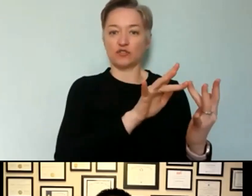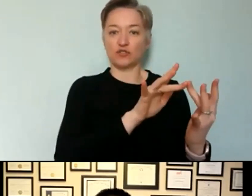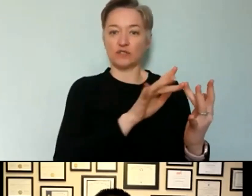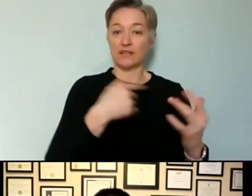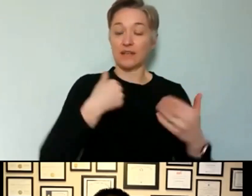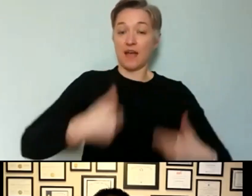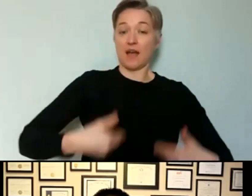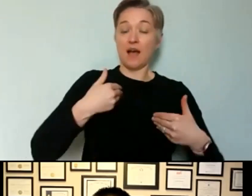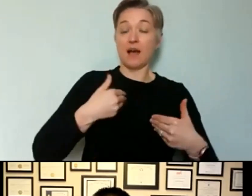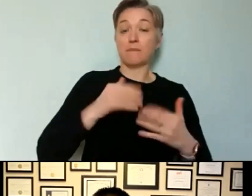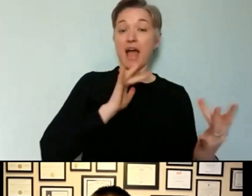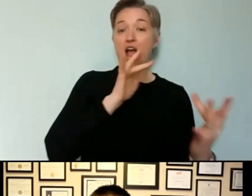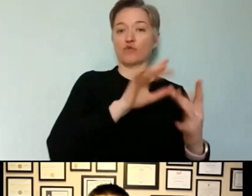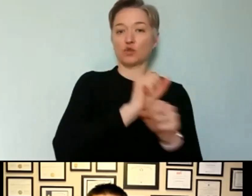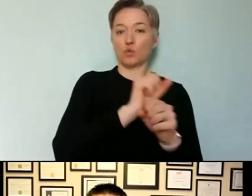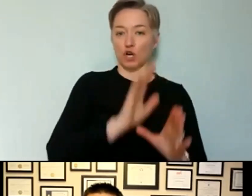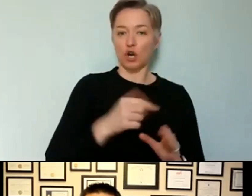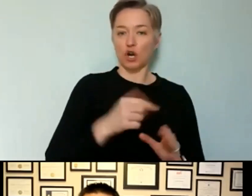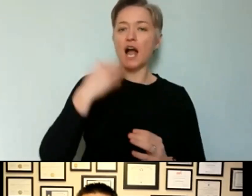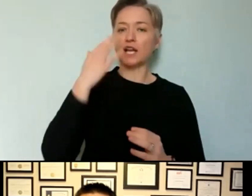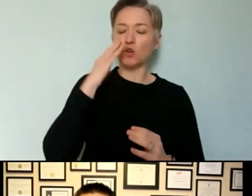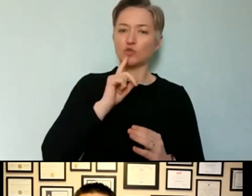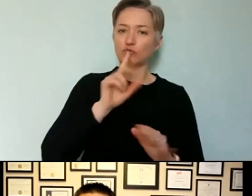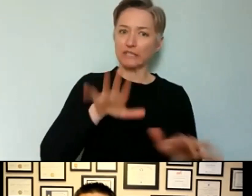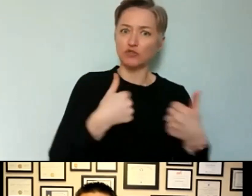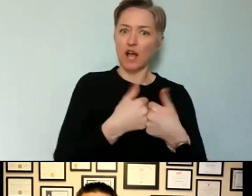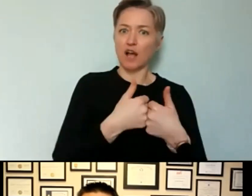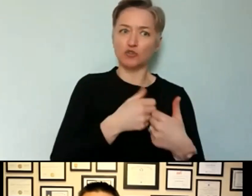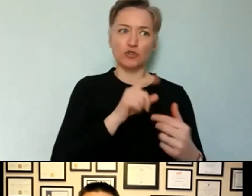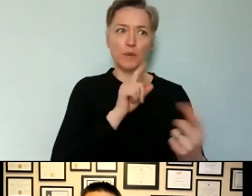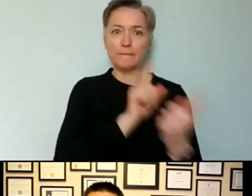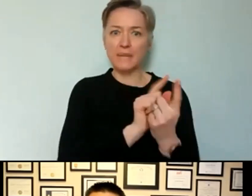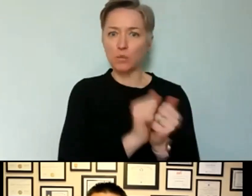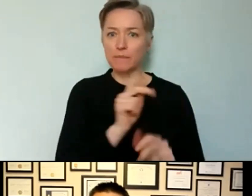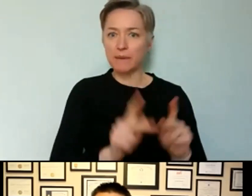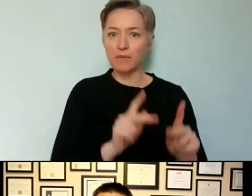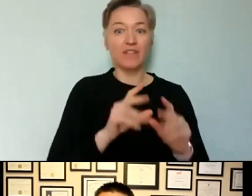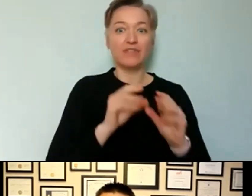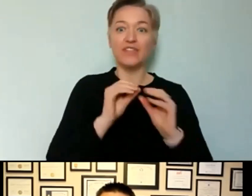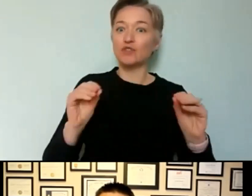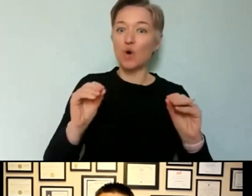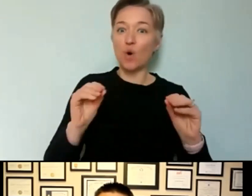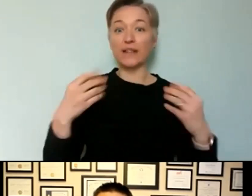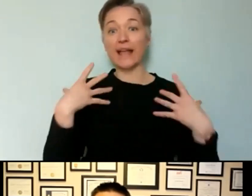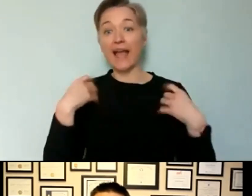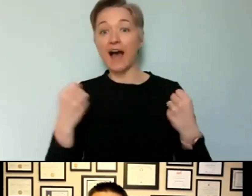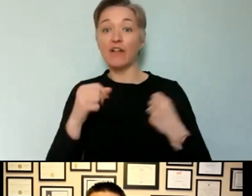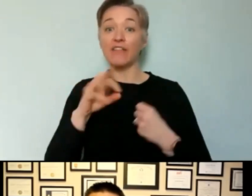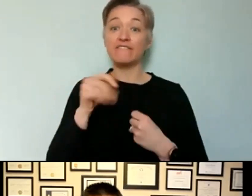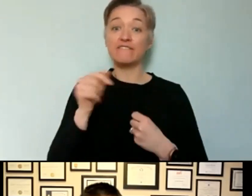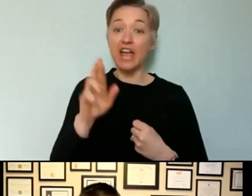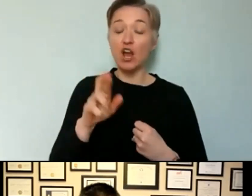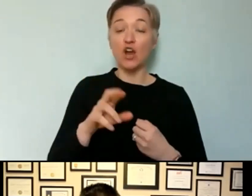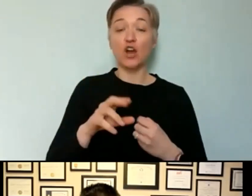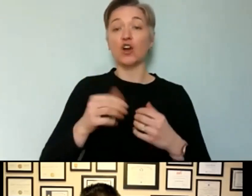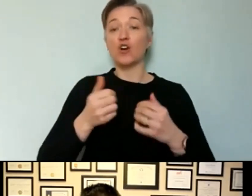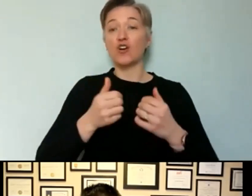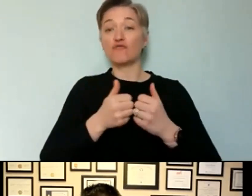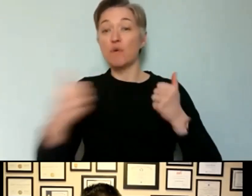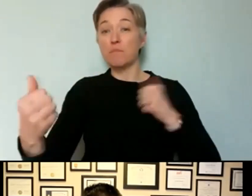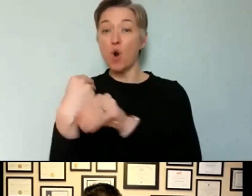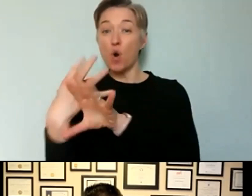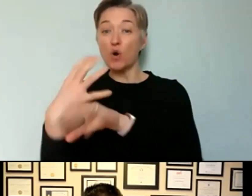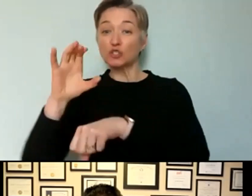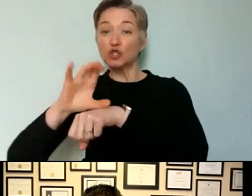know how challenging it is to meet with people, no health fairs, remote church, etc. Love the idea of empathy